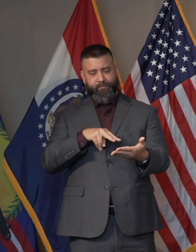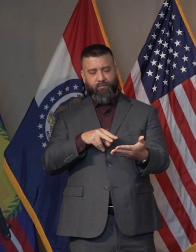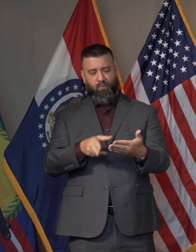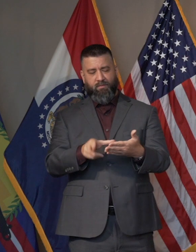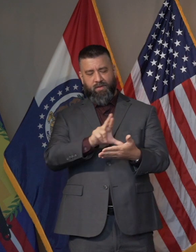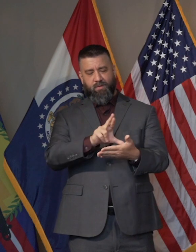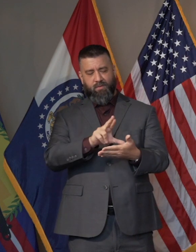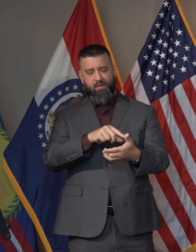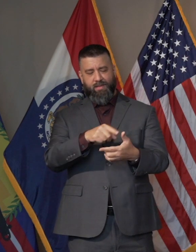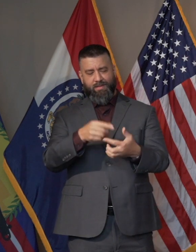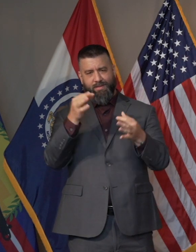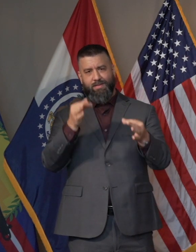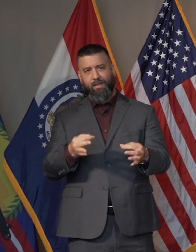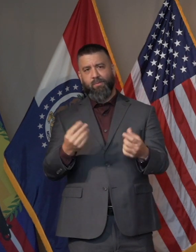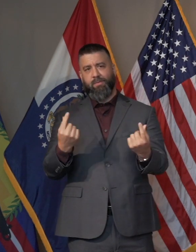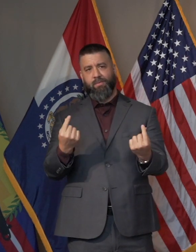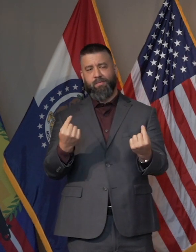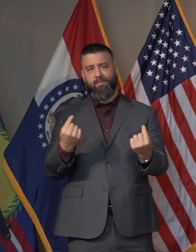case-by-case basis.